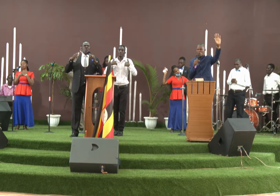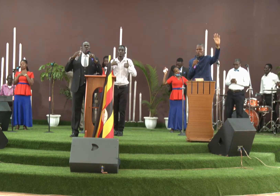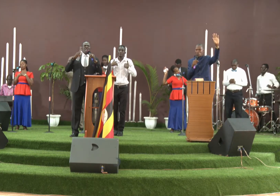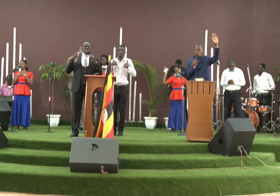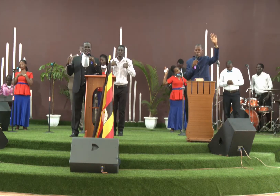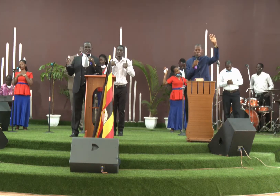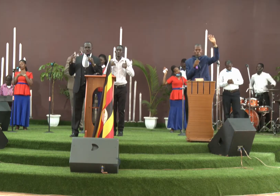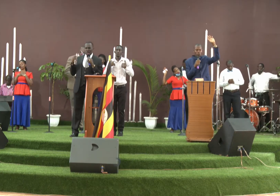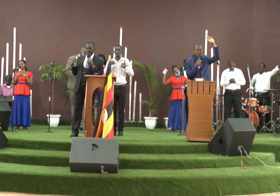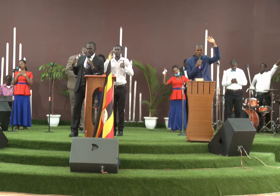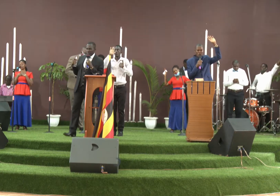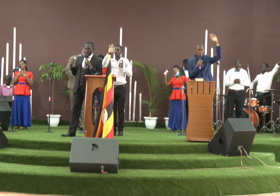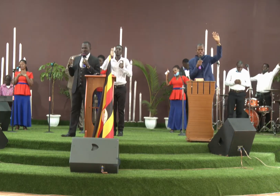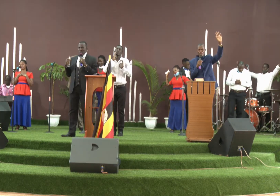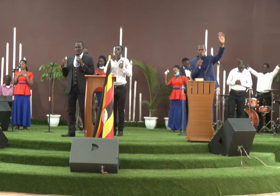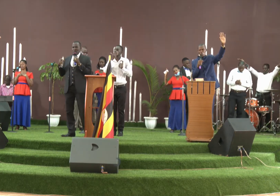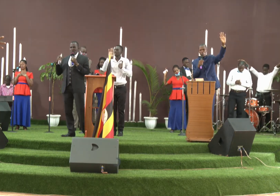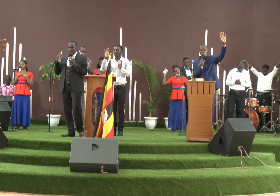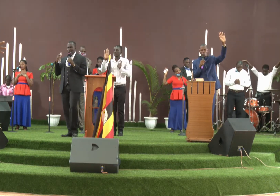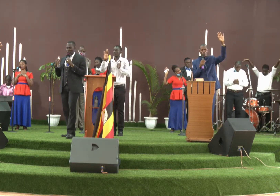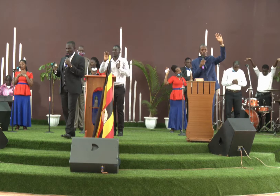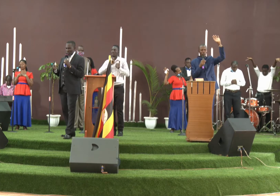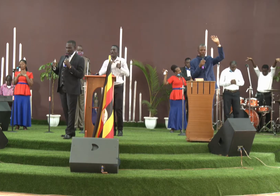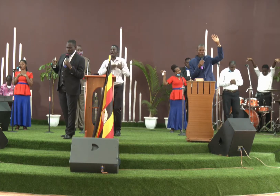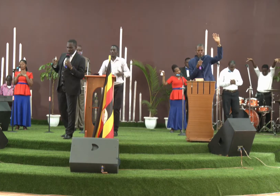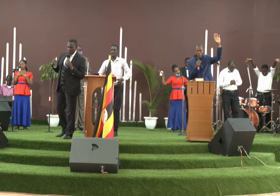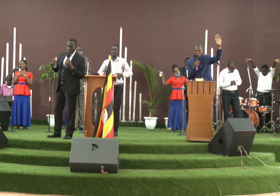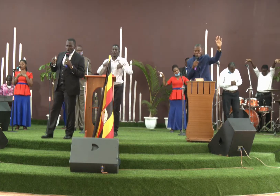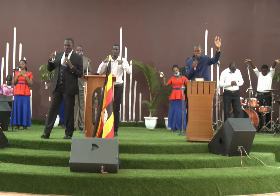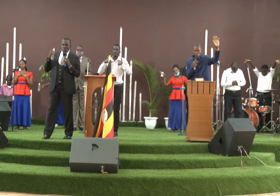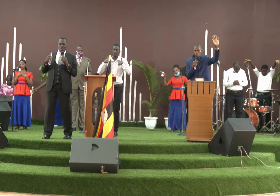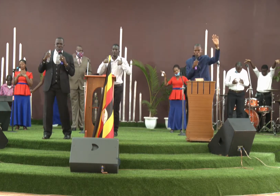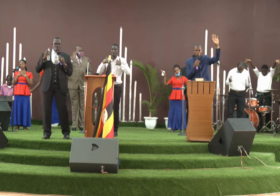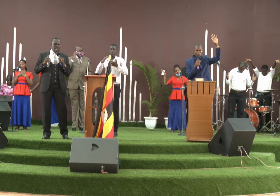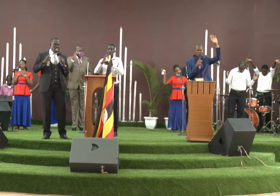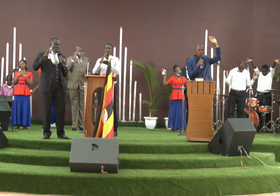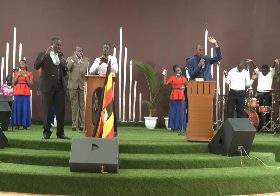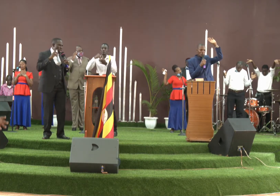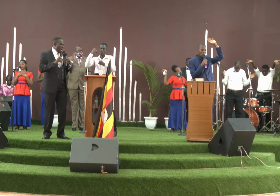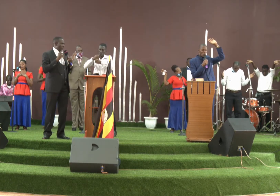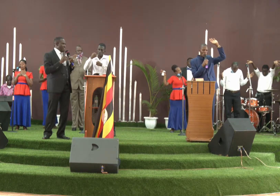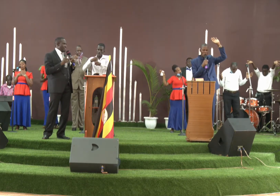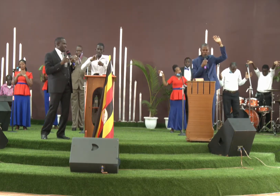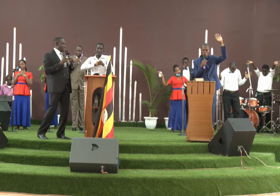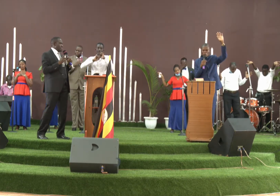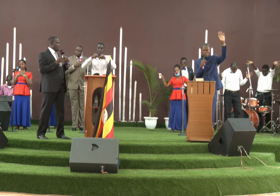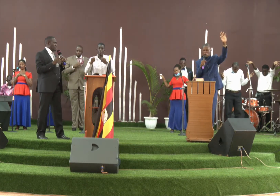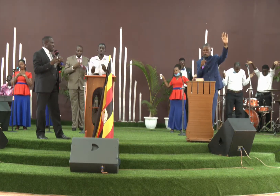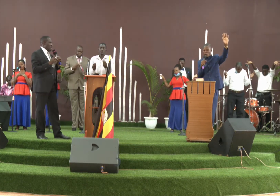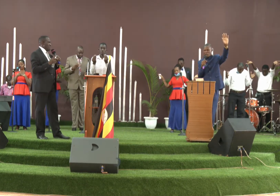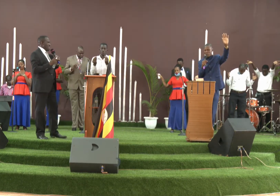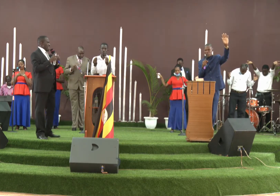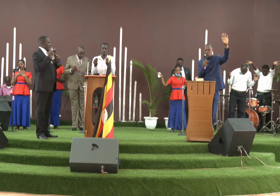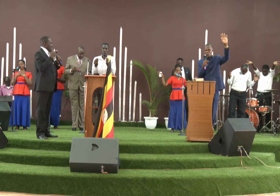mulamu. Lwakisaakyo. Lwakisaakyo. Ndi mulamu. Ndi mulamu. Olw'omulimu gwe nnina okukola. Olw'omulimu gwe